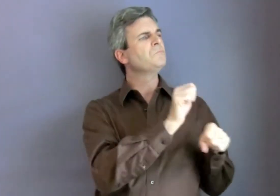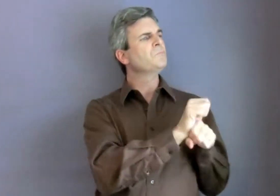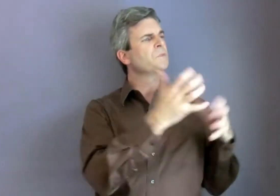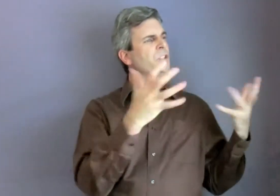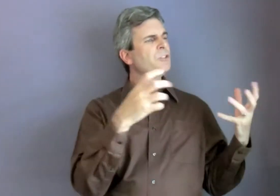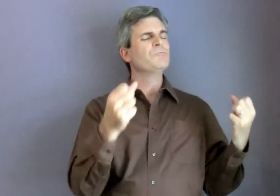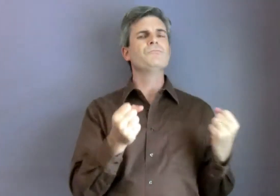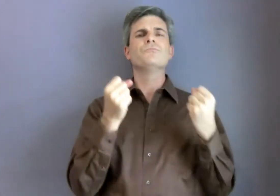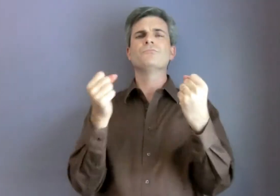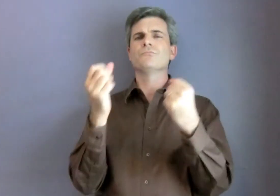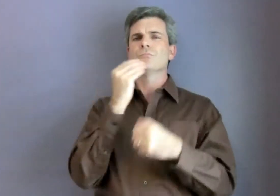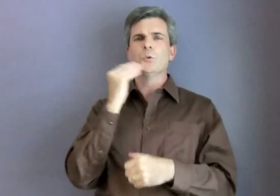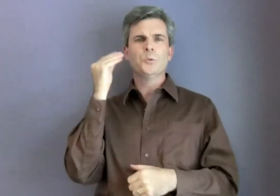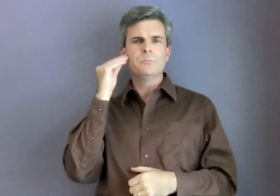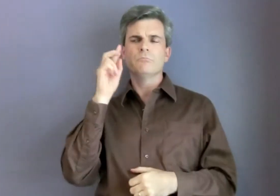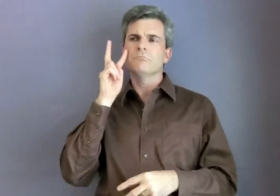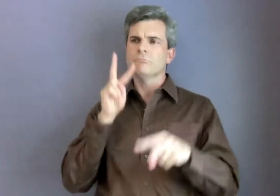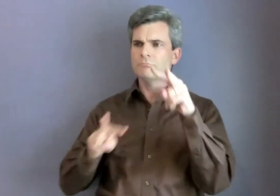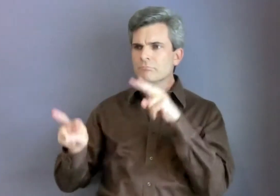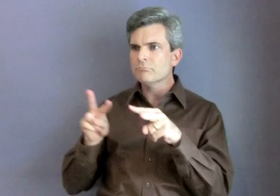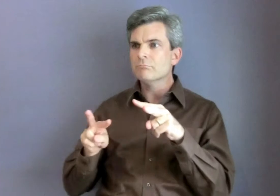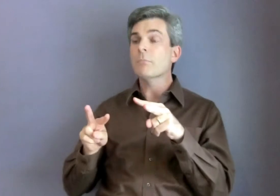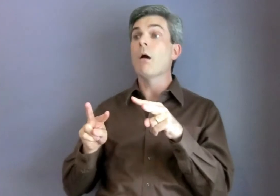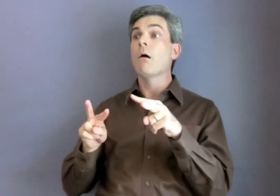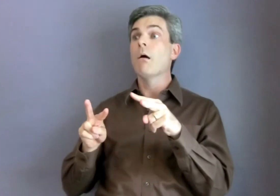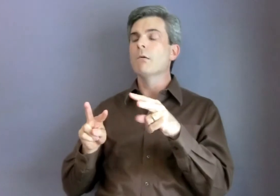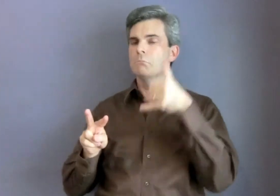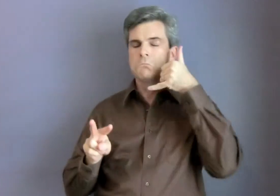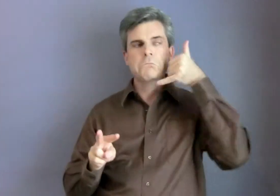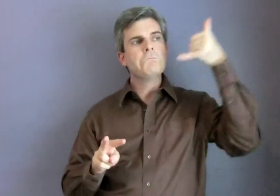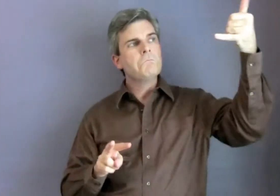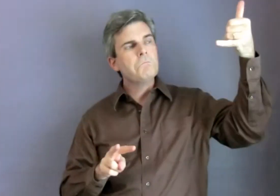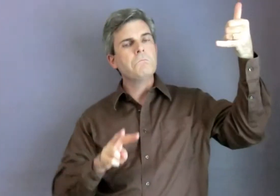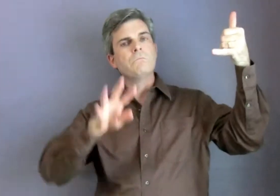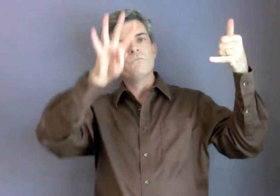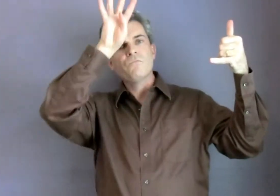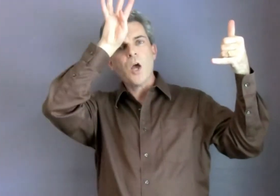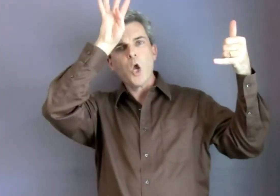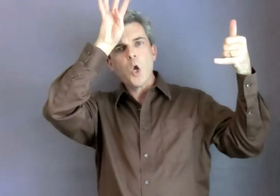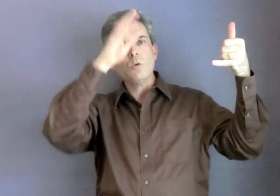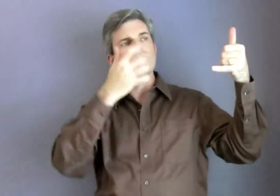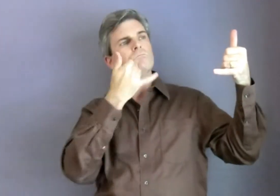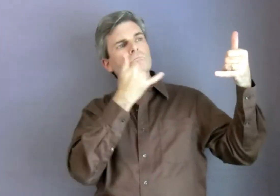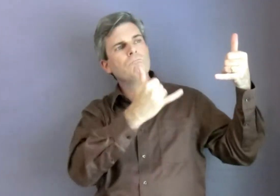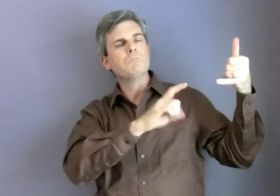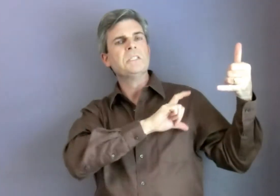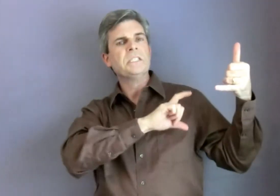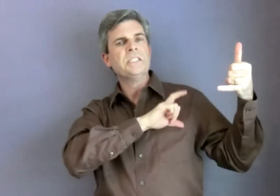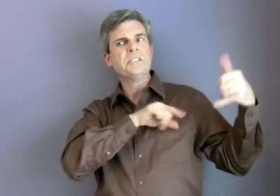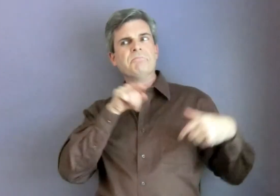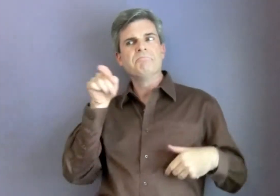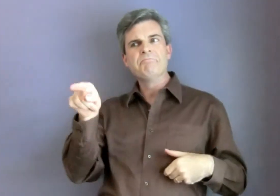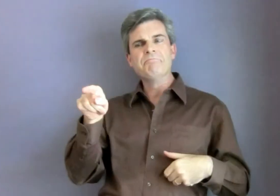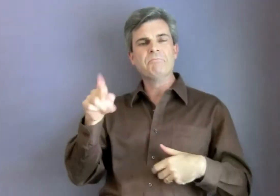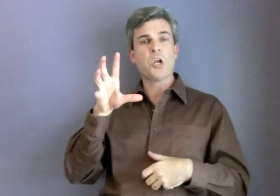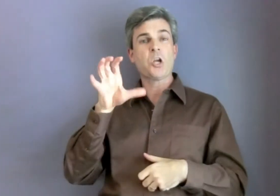dead. And the police are waiting for the fire department to arrive to cut apart the vehicle to extract the body of the